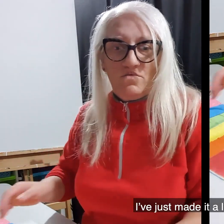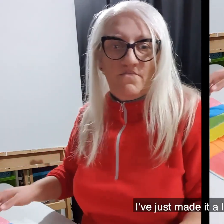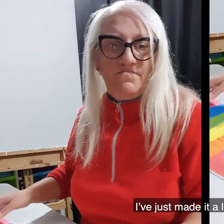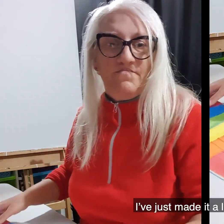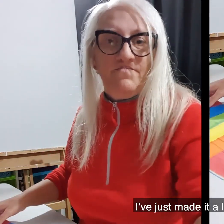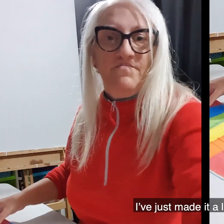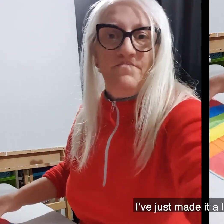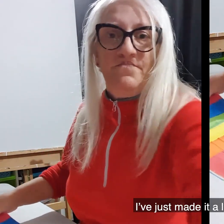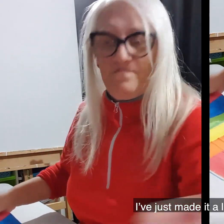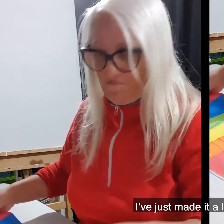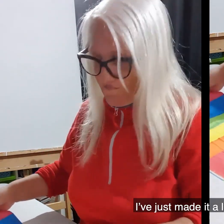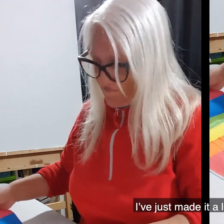I've just made it a little shorter.